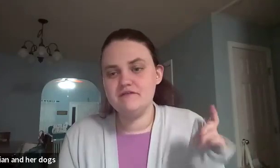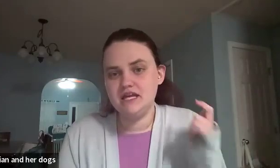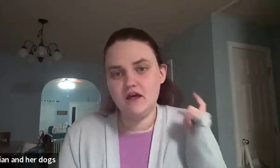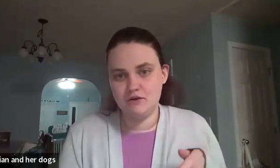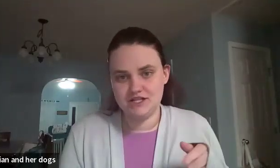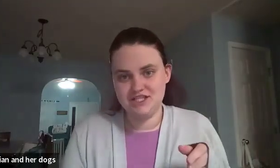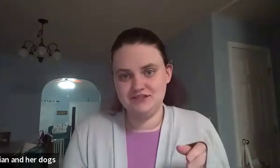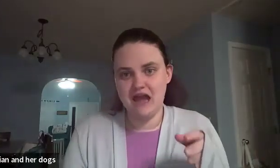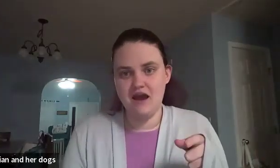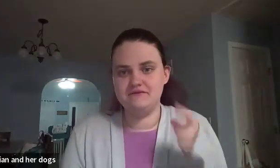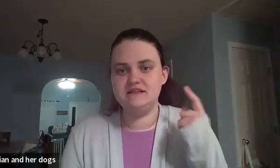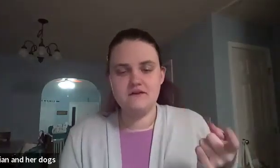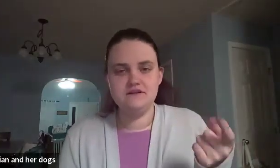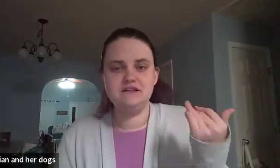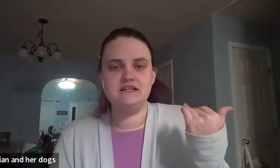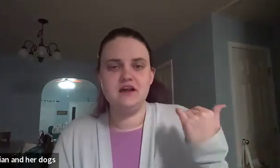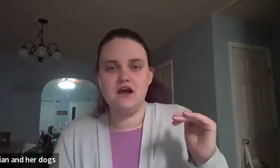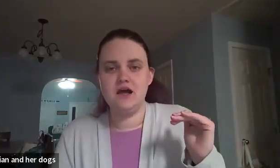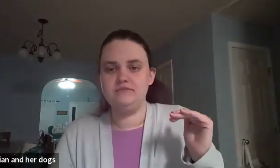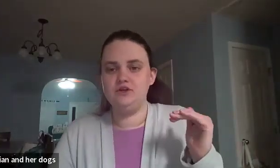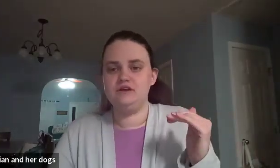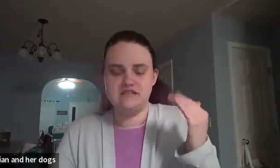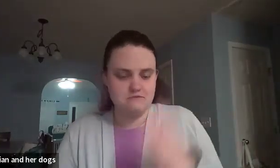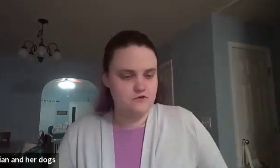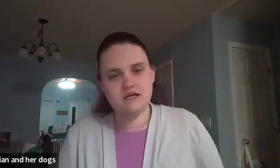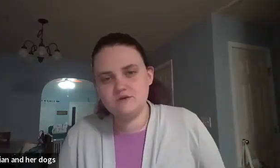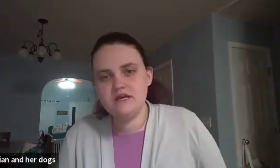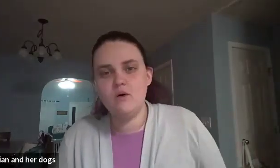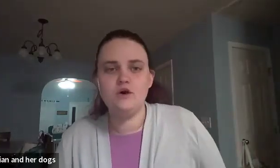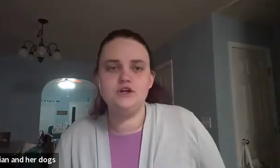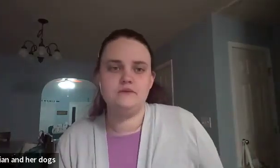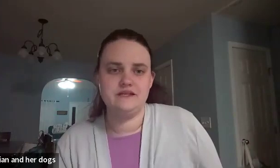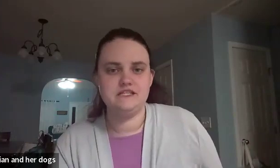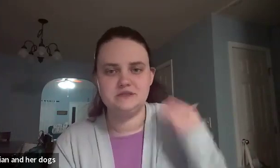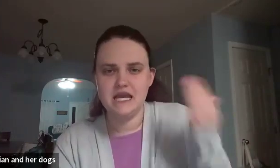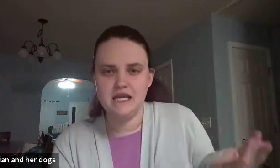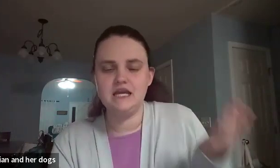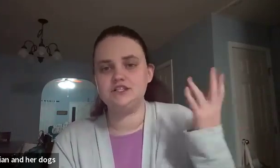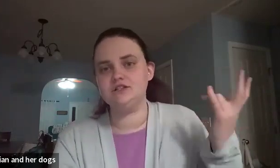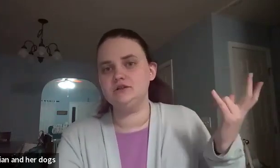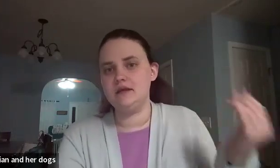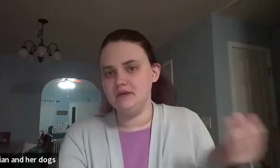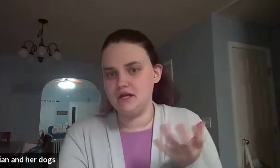think of any other questions you have, definitely you can save them for next week, or you can message Miss Katie and Yep. she'll let me